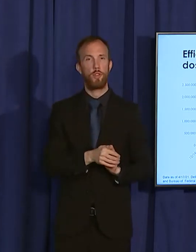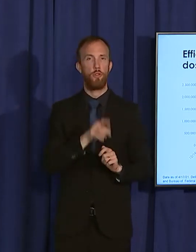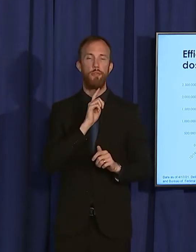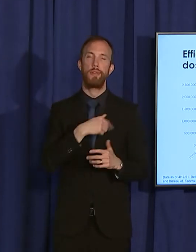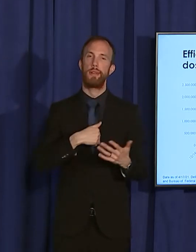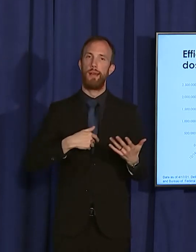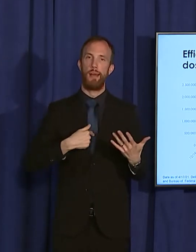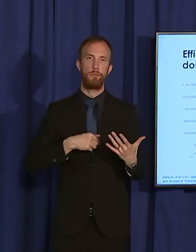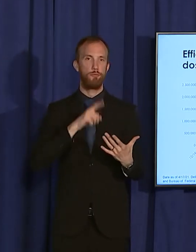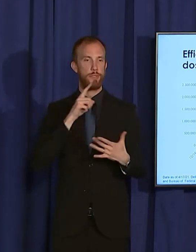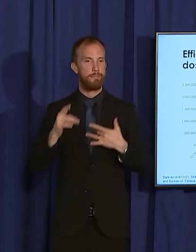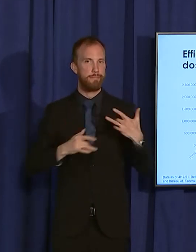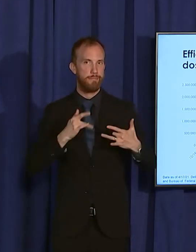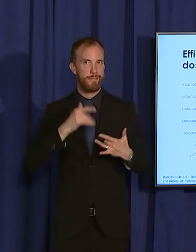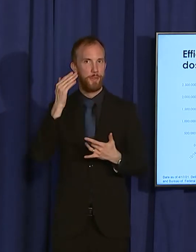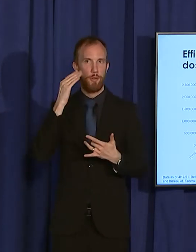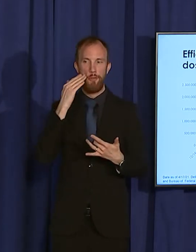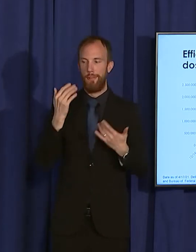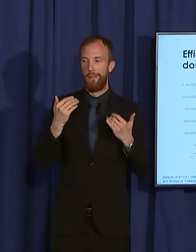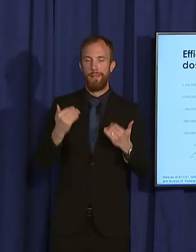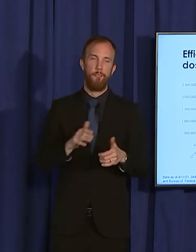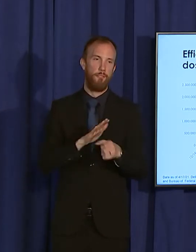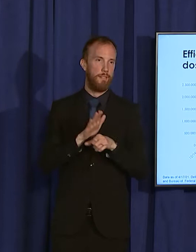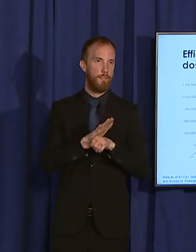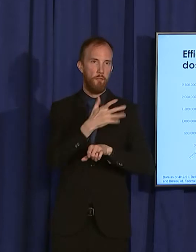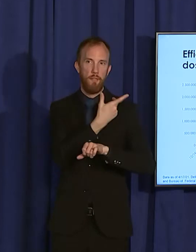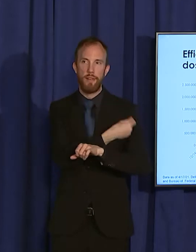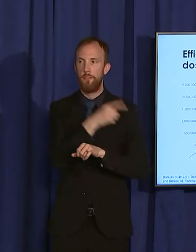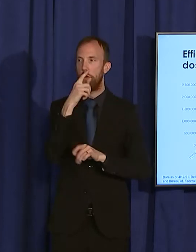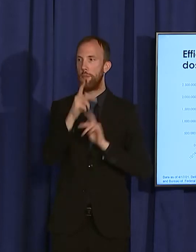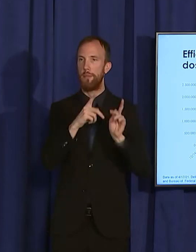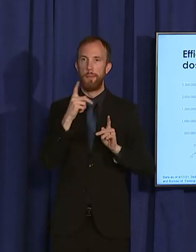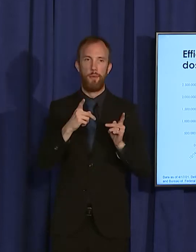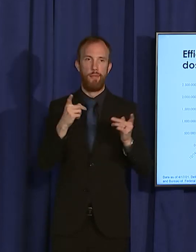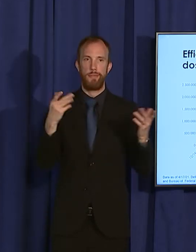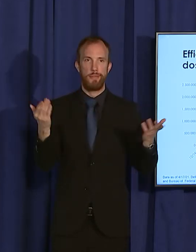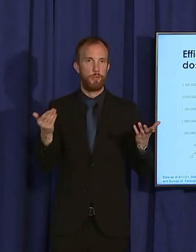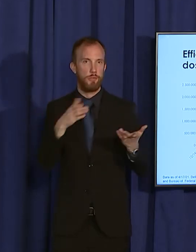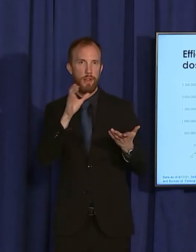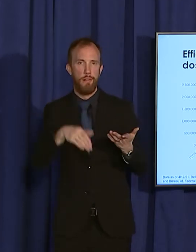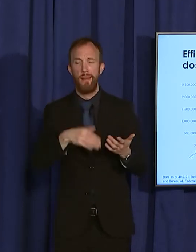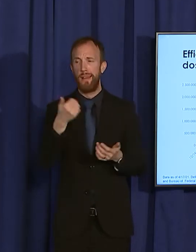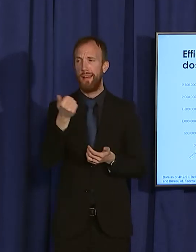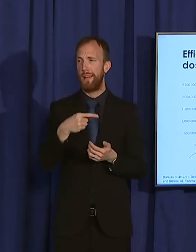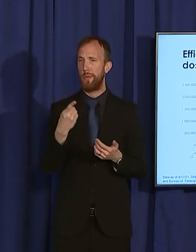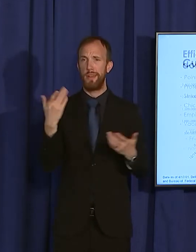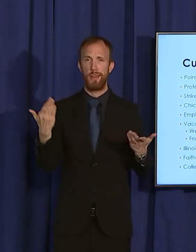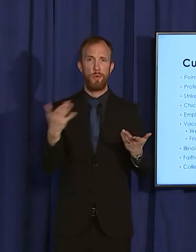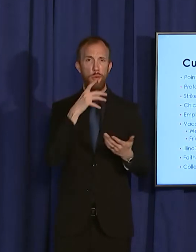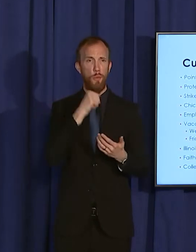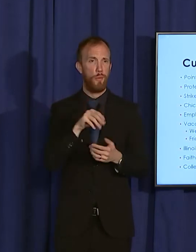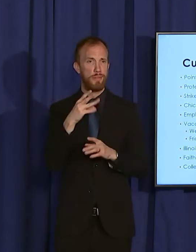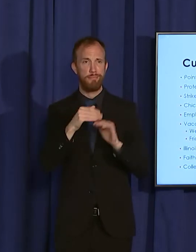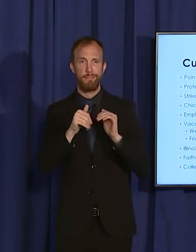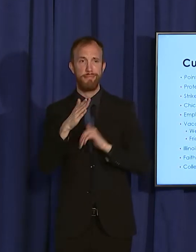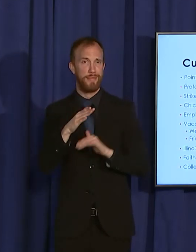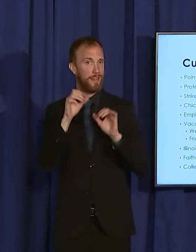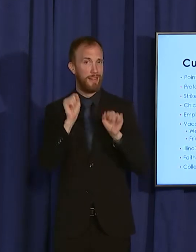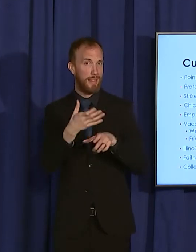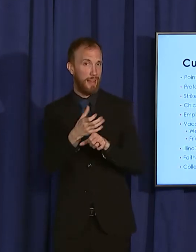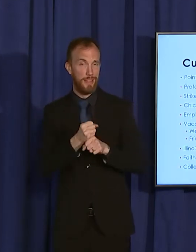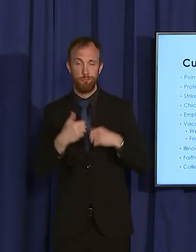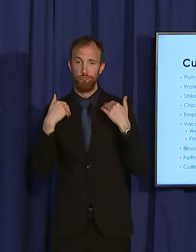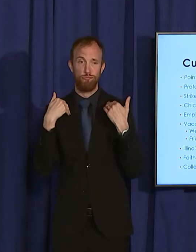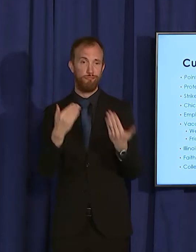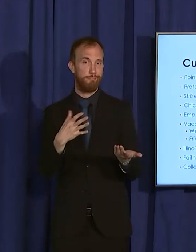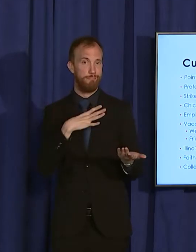finally there is enough vaccine for anyone in Chicago over the age of 16 who wants a vaccine to get one. Let's do